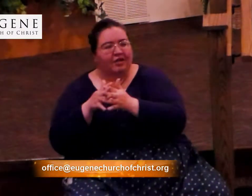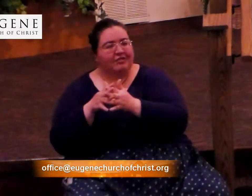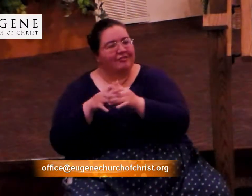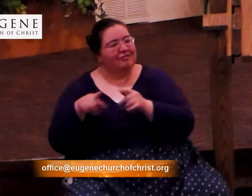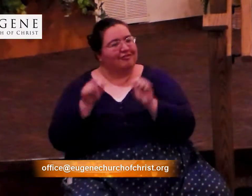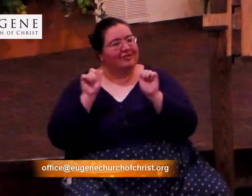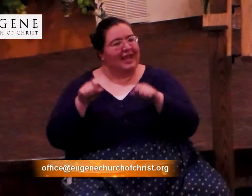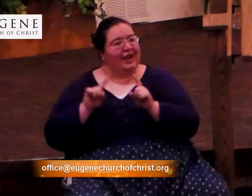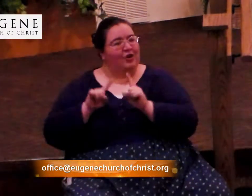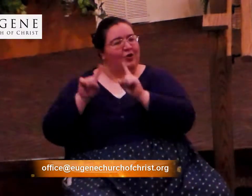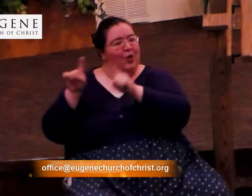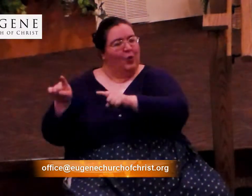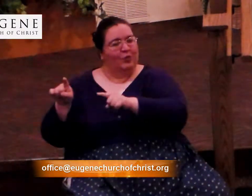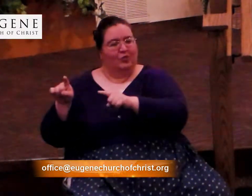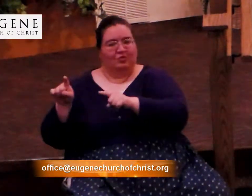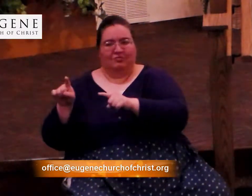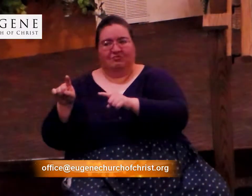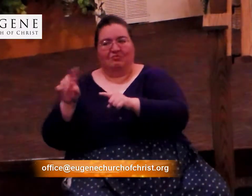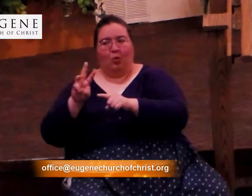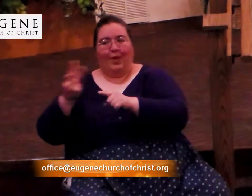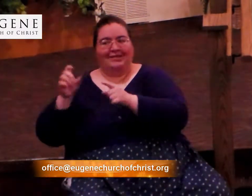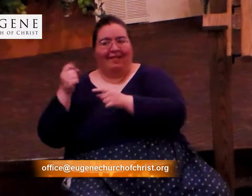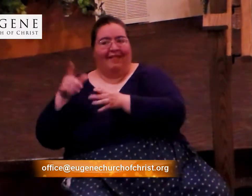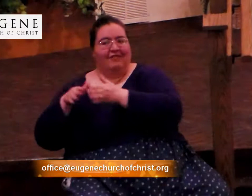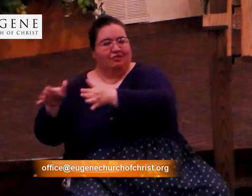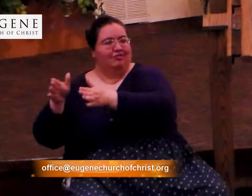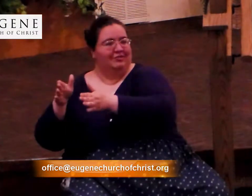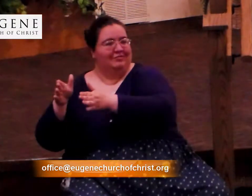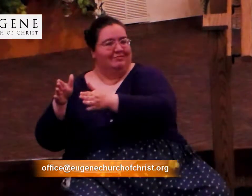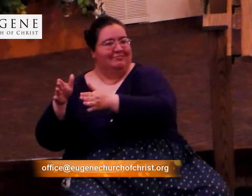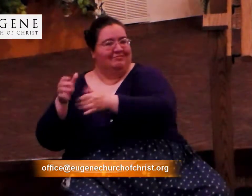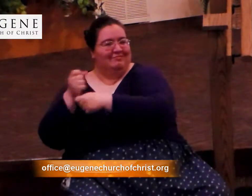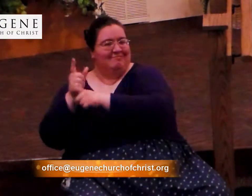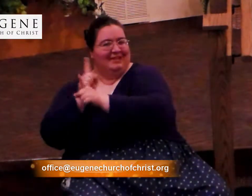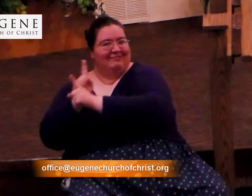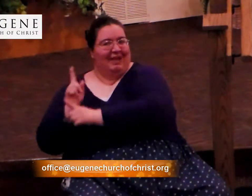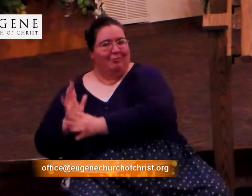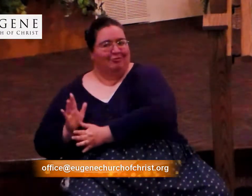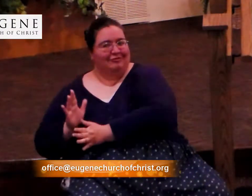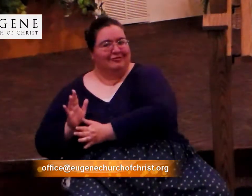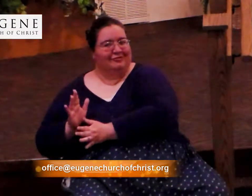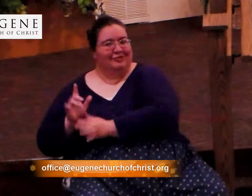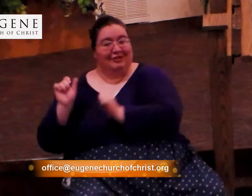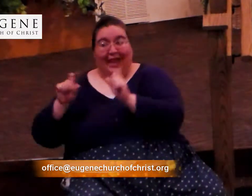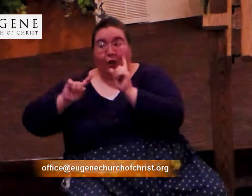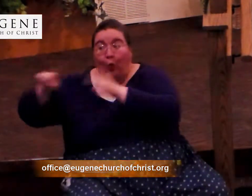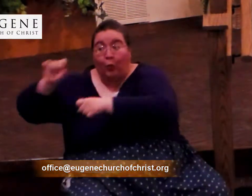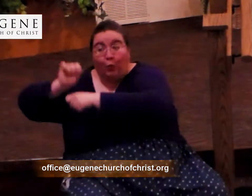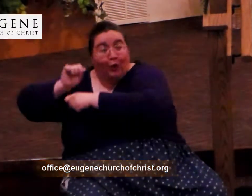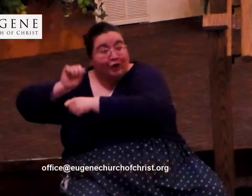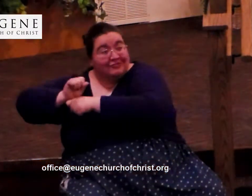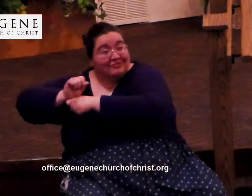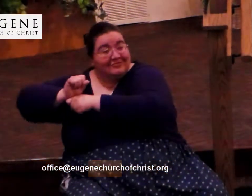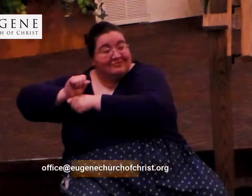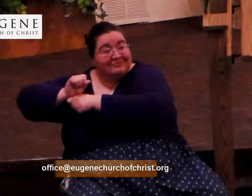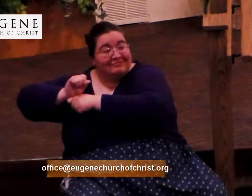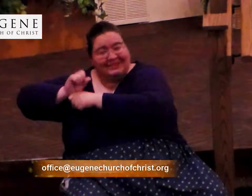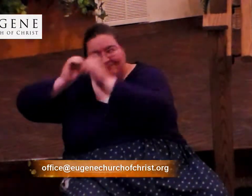make disciples. But the universal piece of that call for all of us is you have to go. You have to